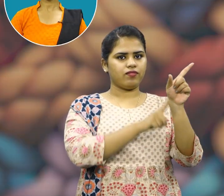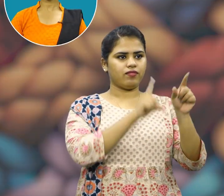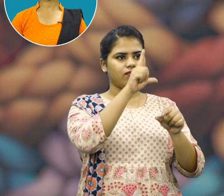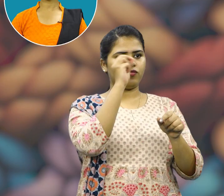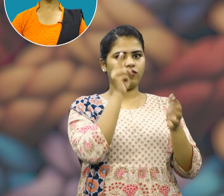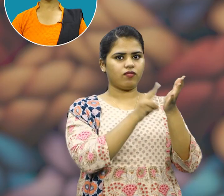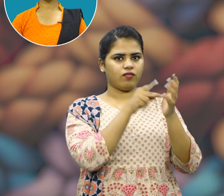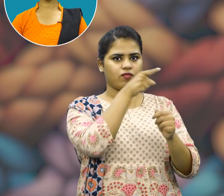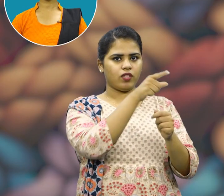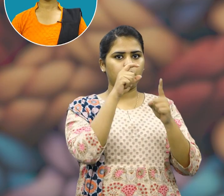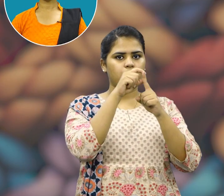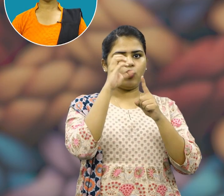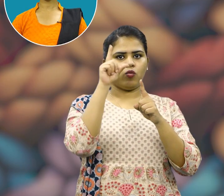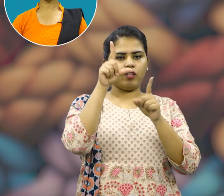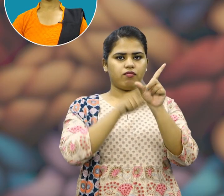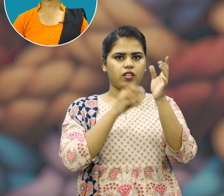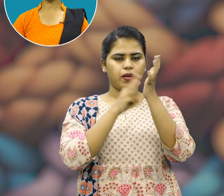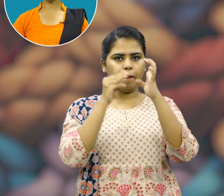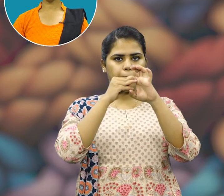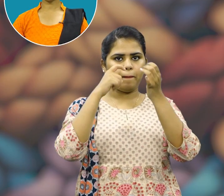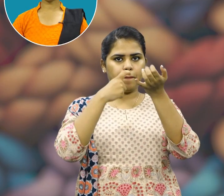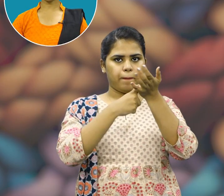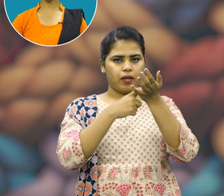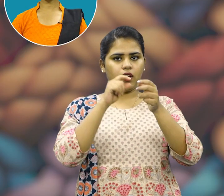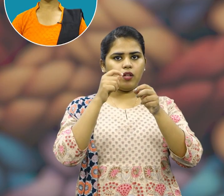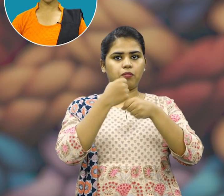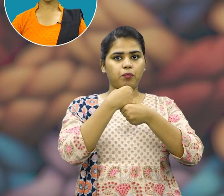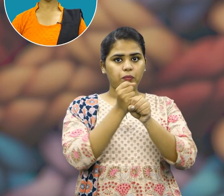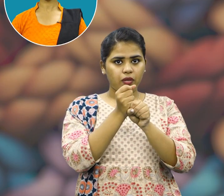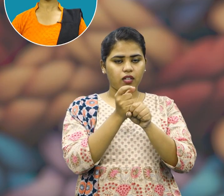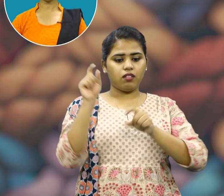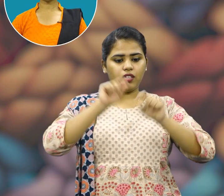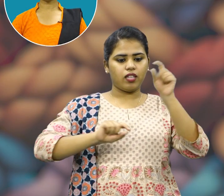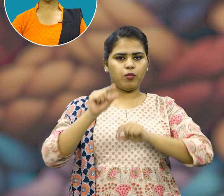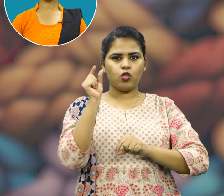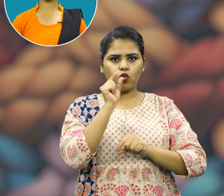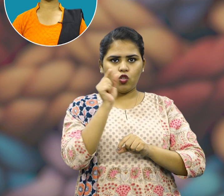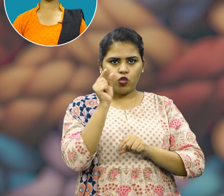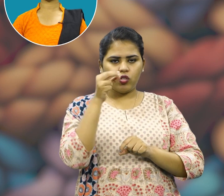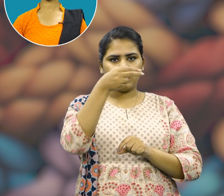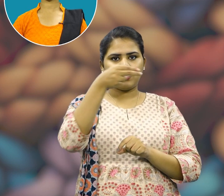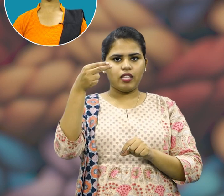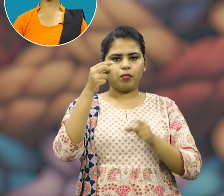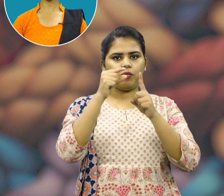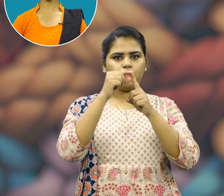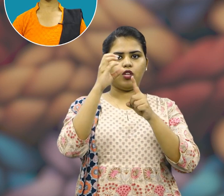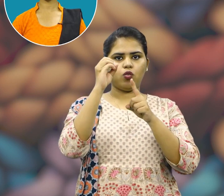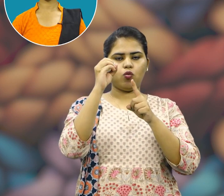Nylon is a polymer made of chemical units called polyamides.